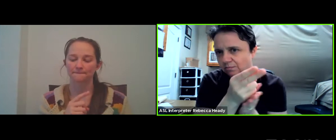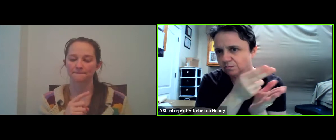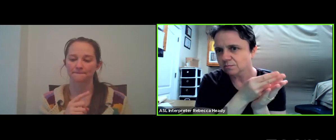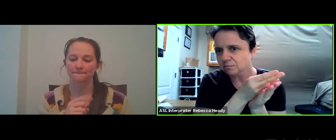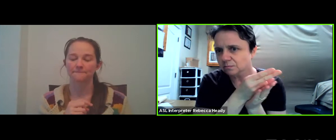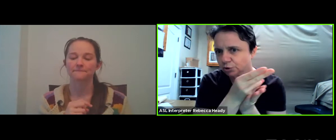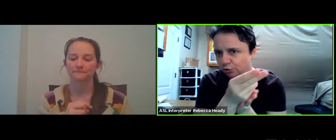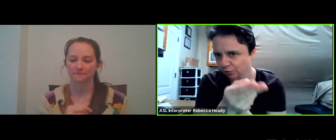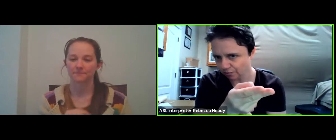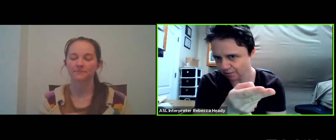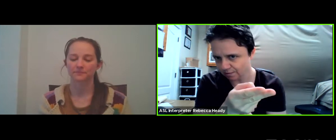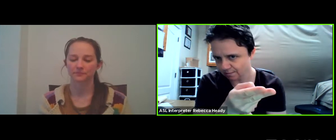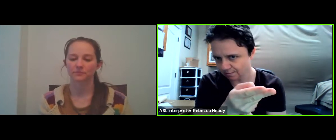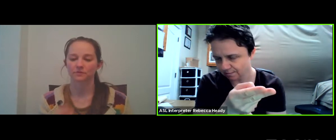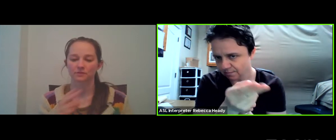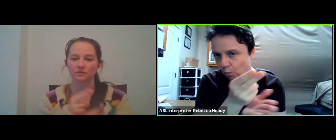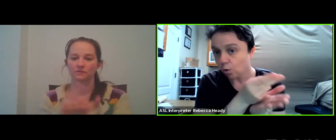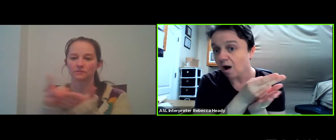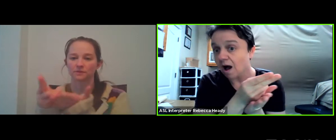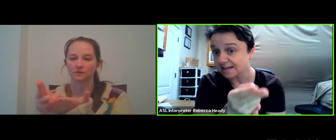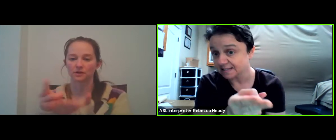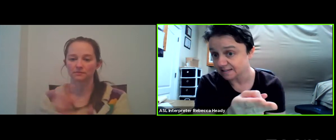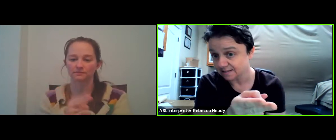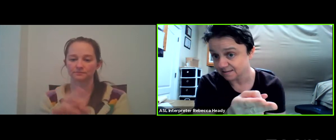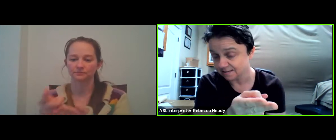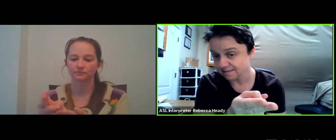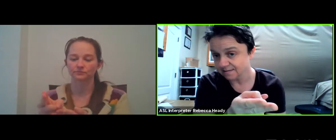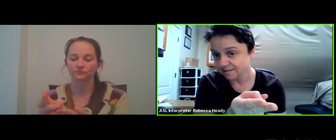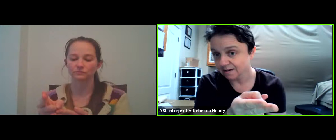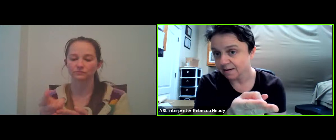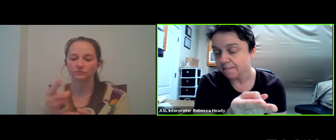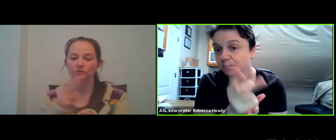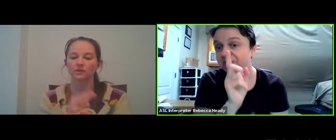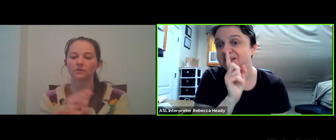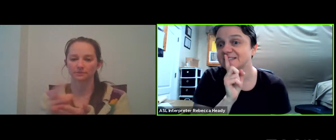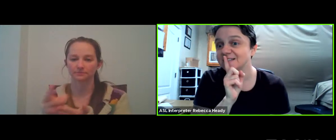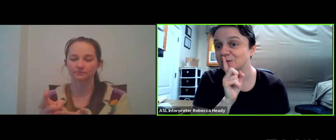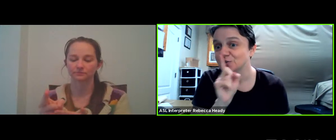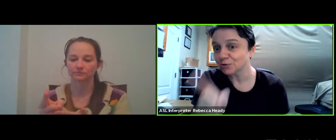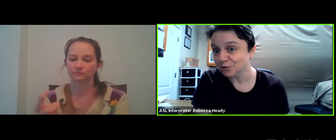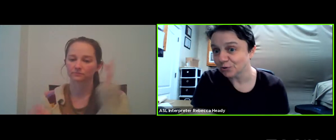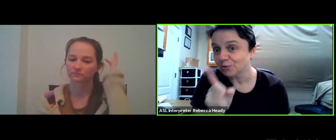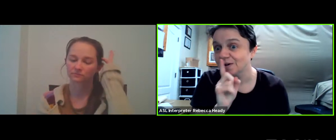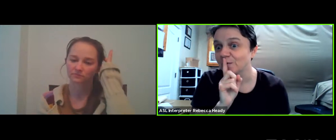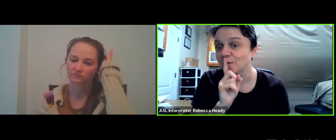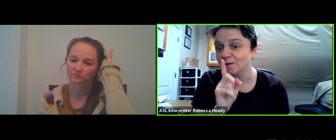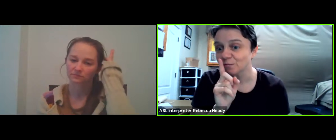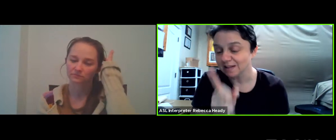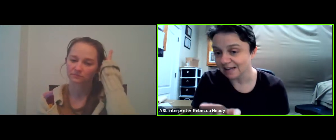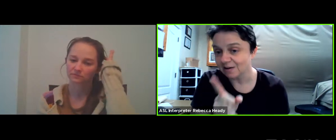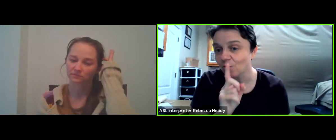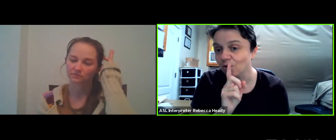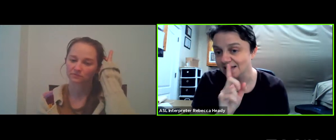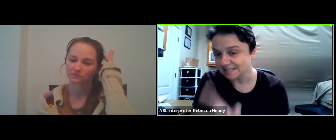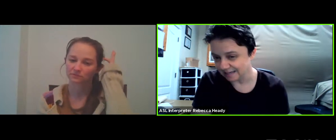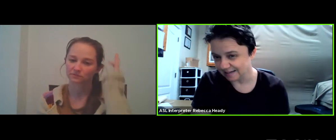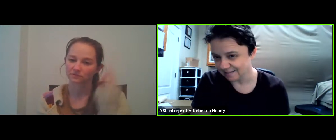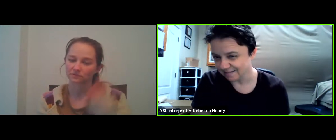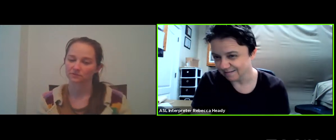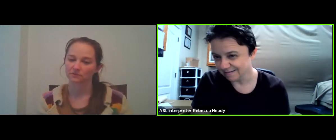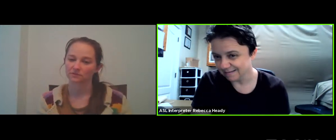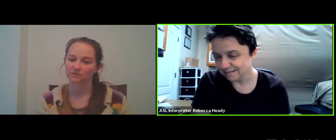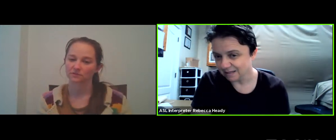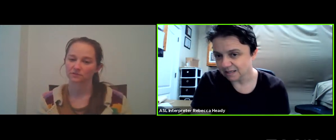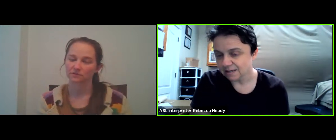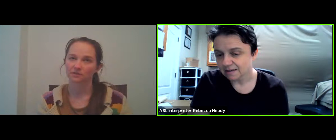noun truth or honest. Okay. But true or really or